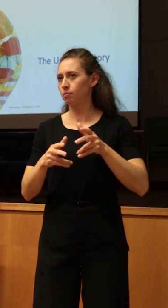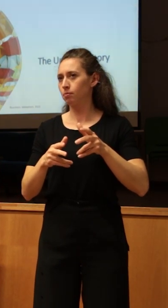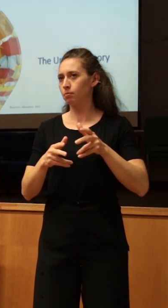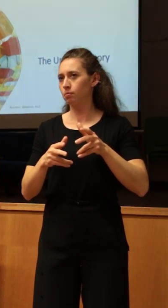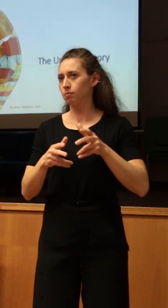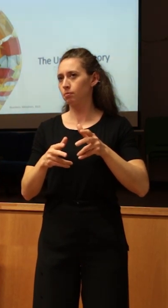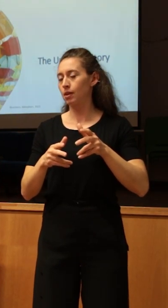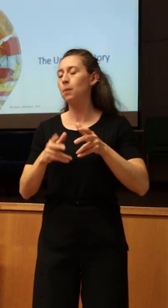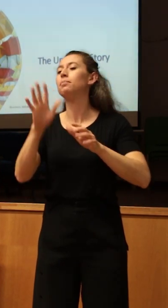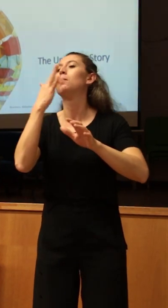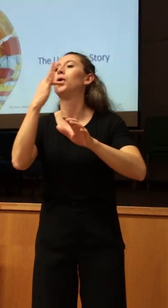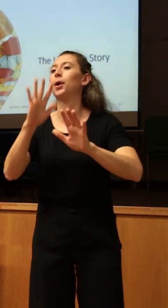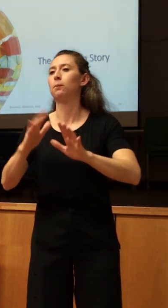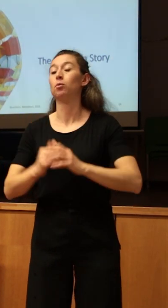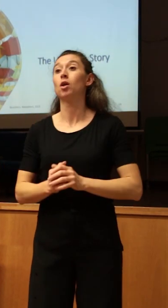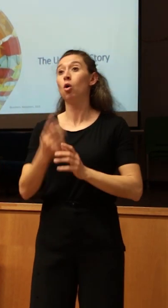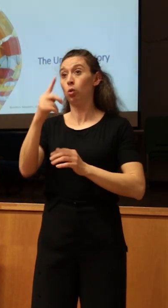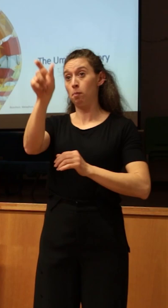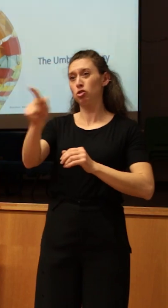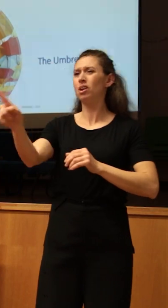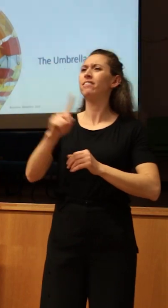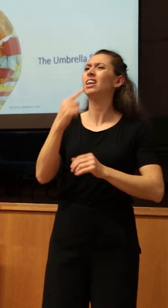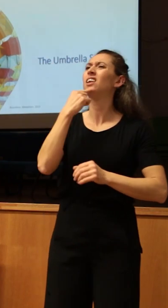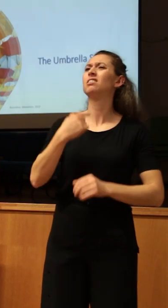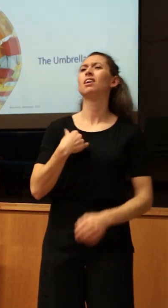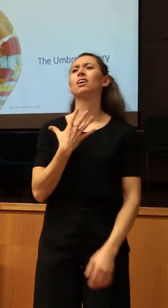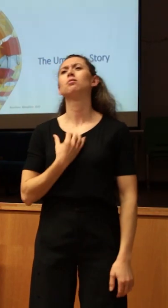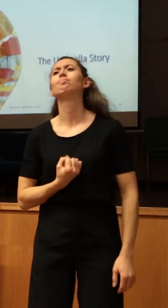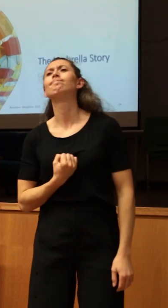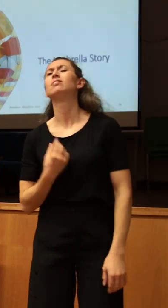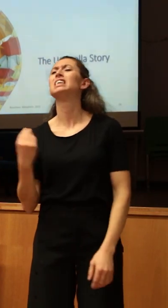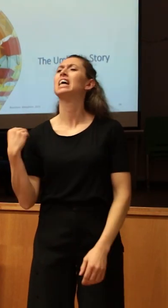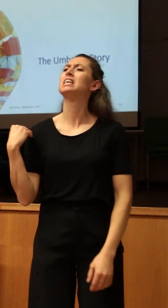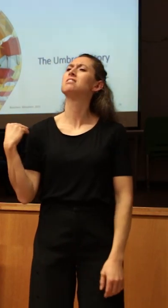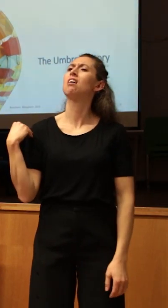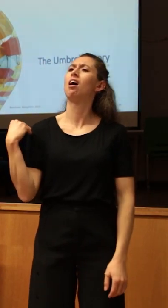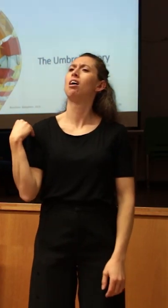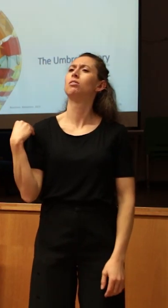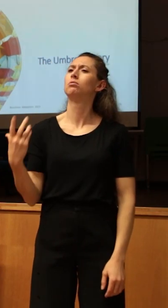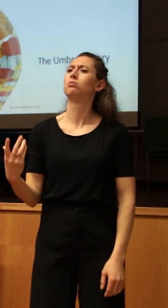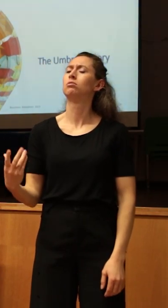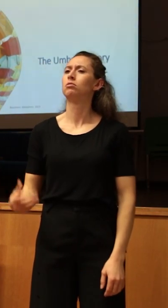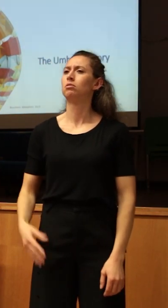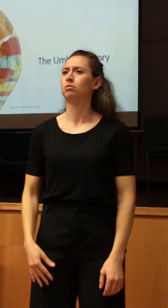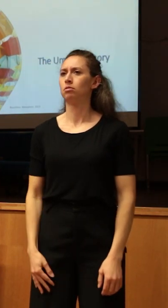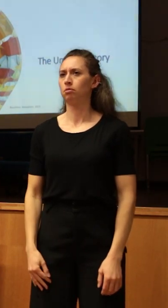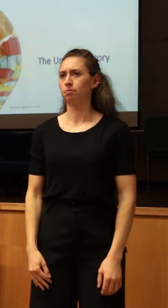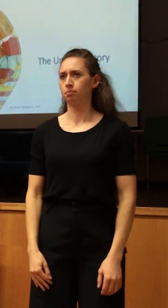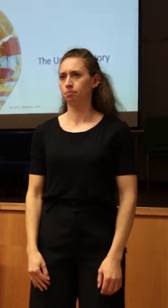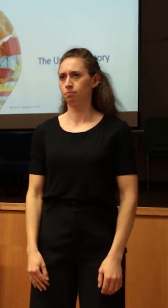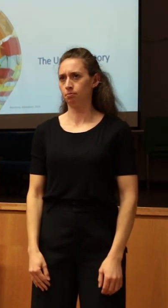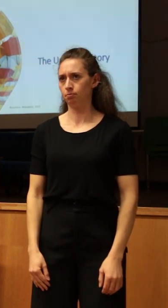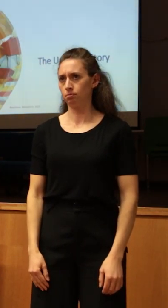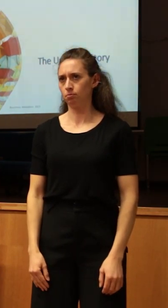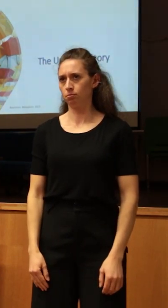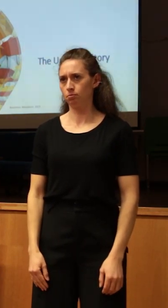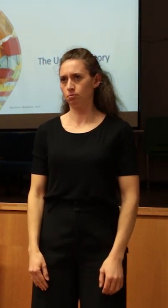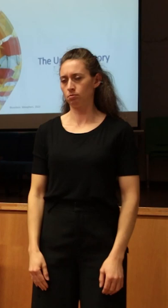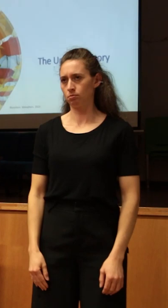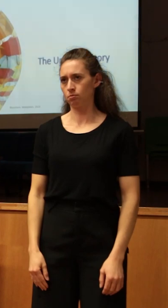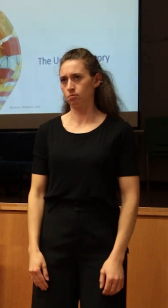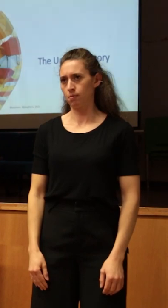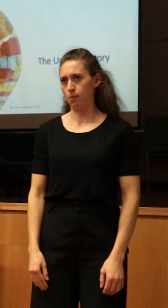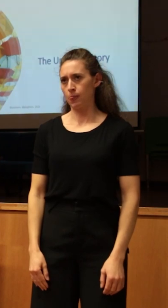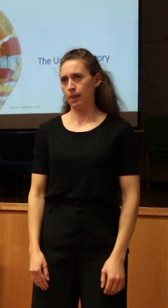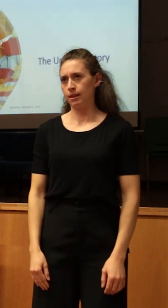por, I'm tired. Por ejemplo, la persona viene y te dice, estoy deprimido, estoy cansado. And I usually I listen to the person, I listen, listen, listen, and I catch